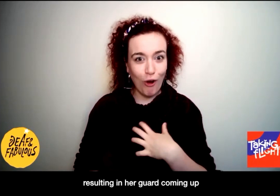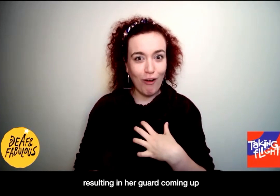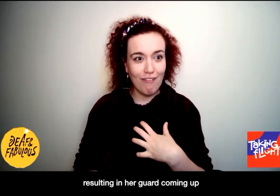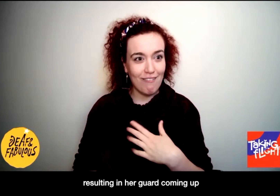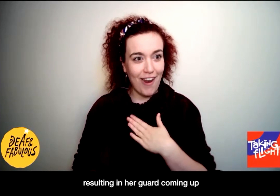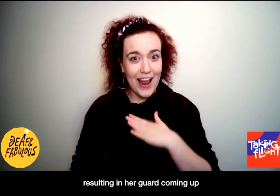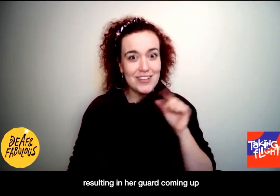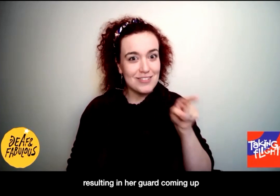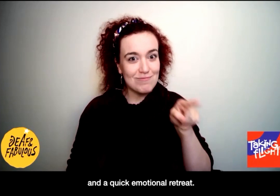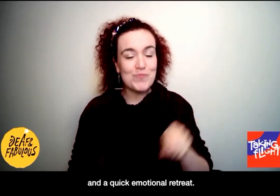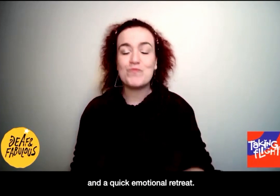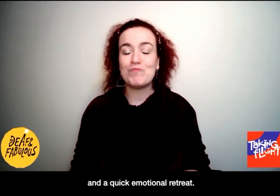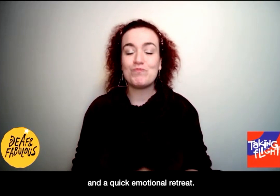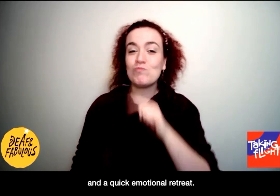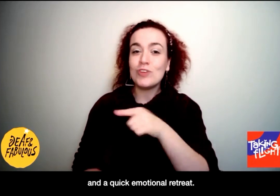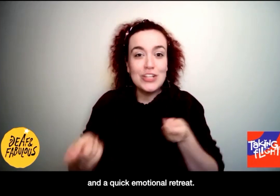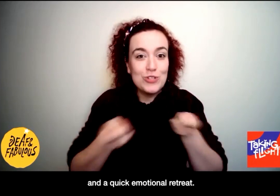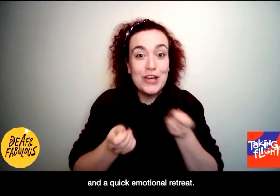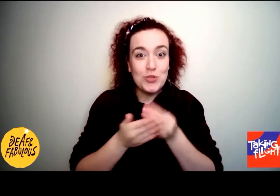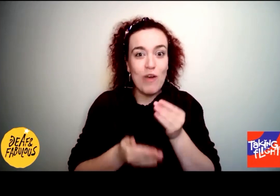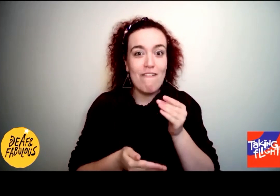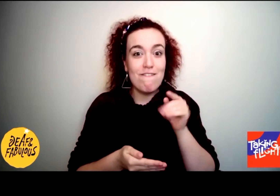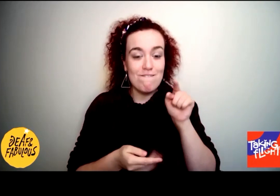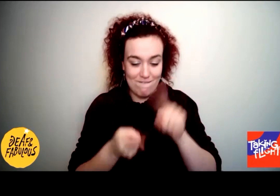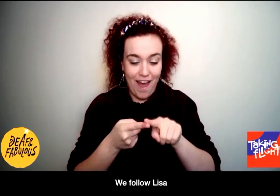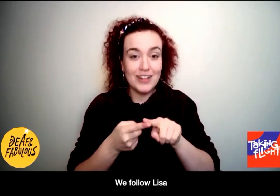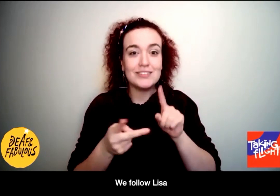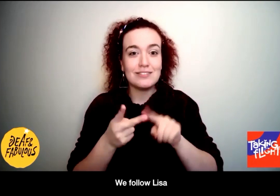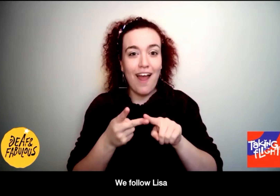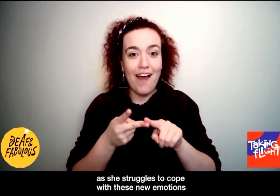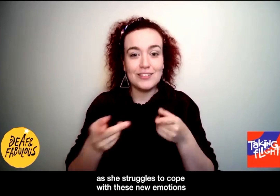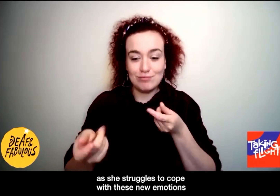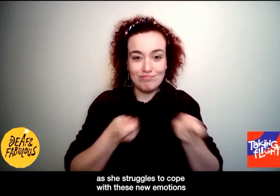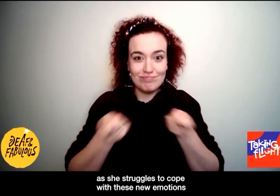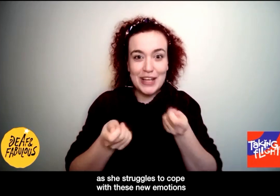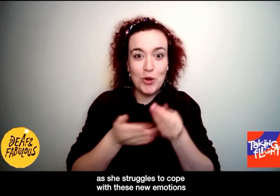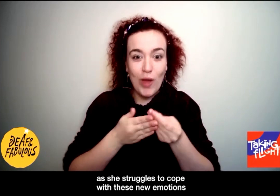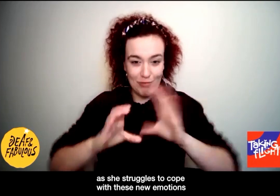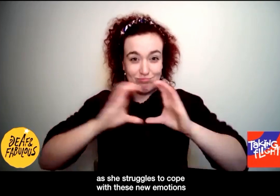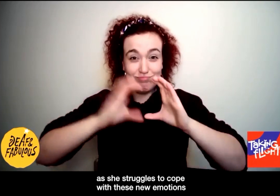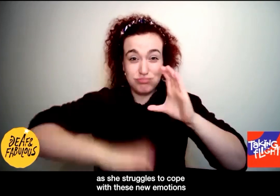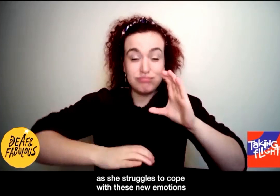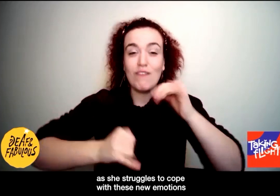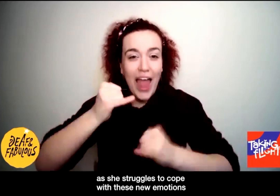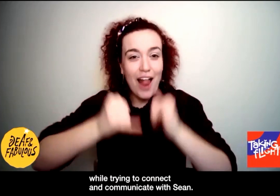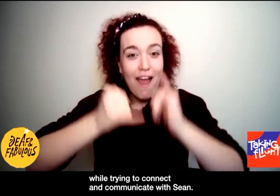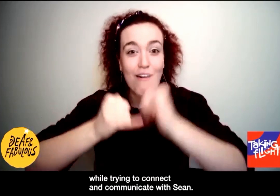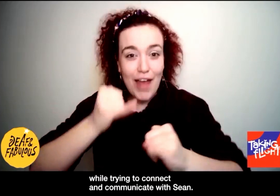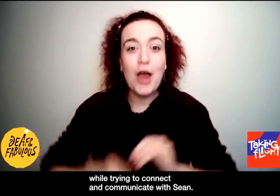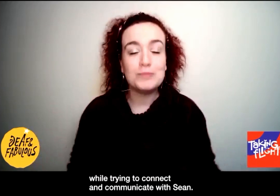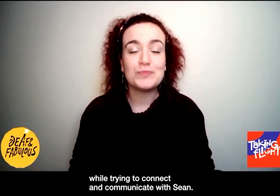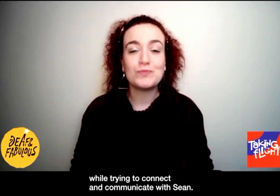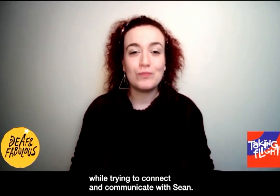vulnerability, resulting in her guard coming up and a quick emotional retreat. We follow Lisa as she struggles to cope with these new emotions